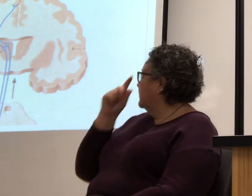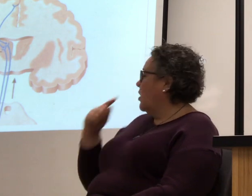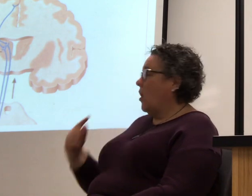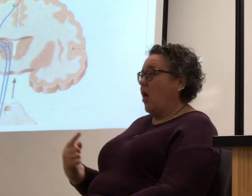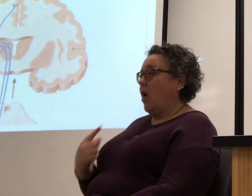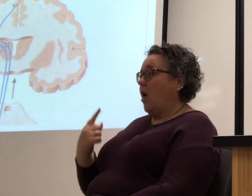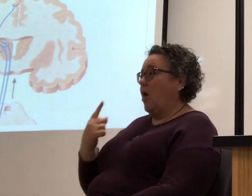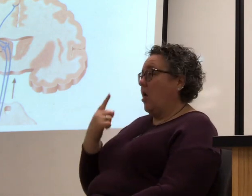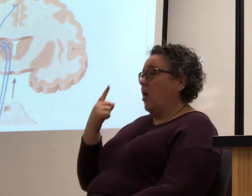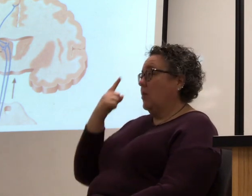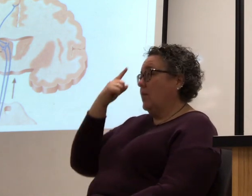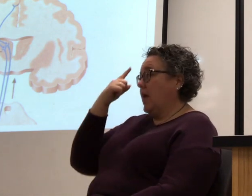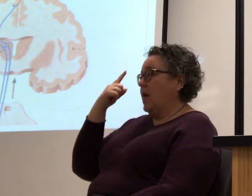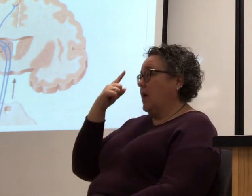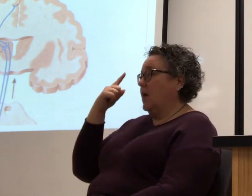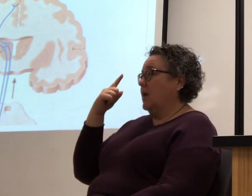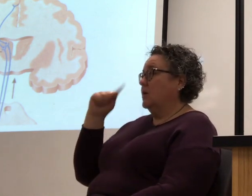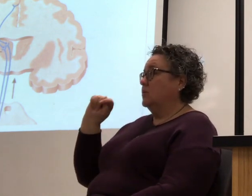up to